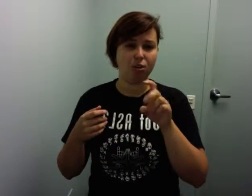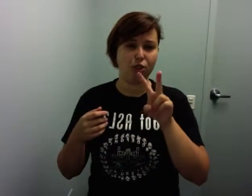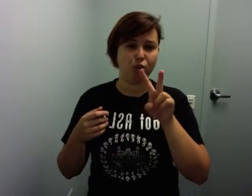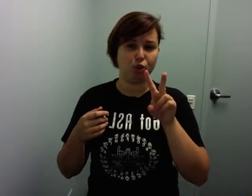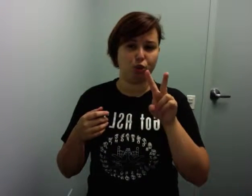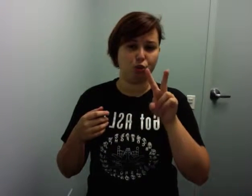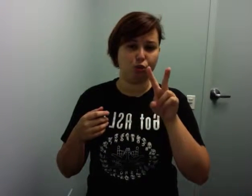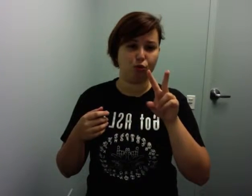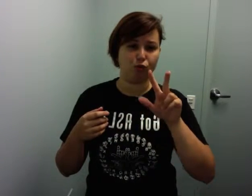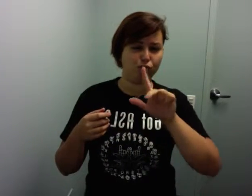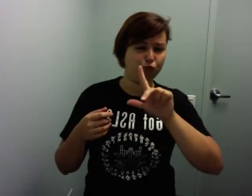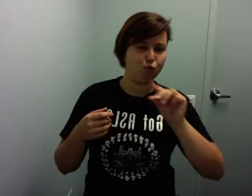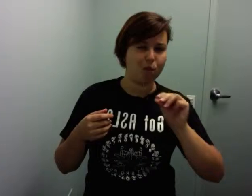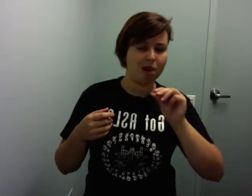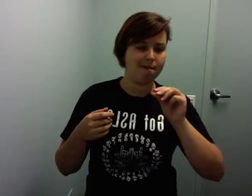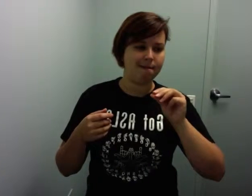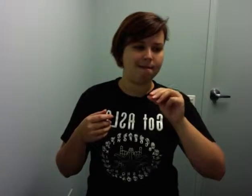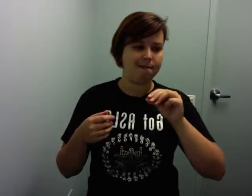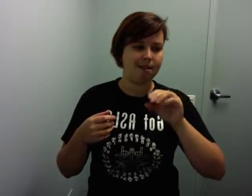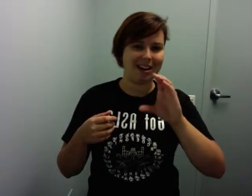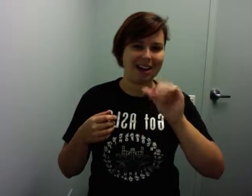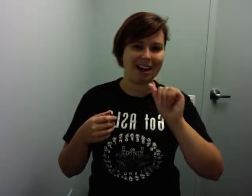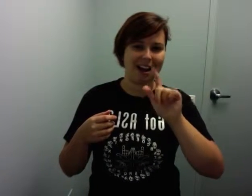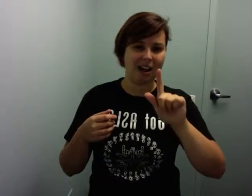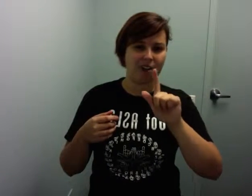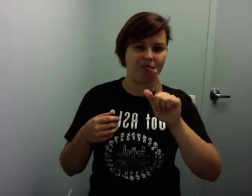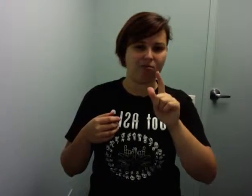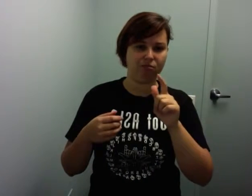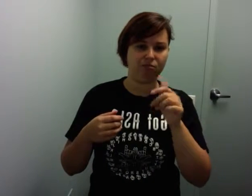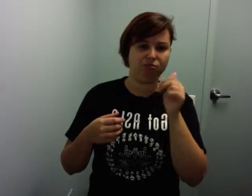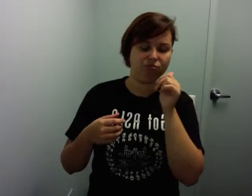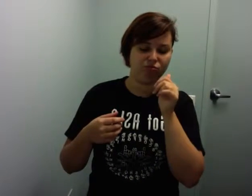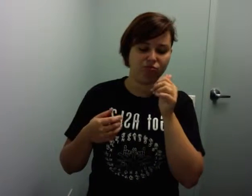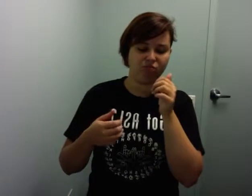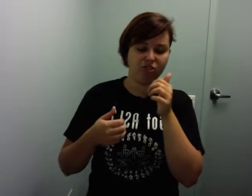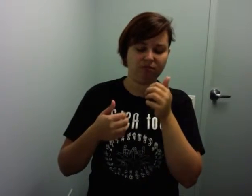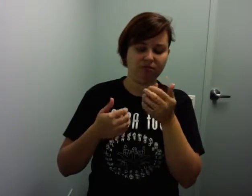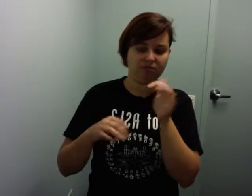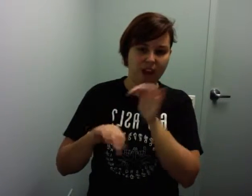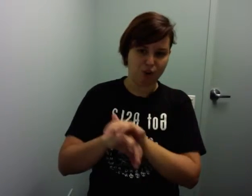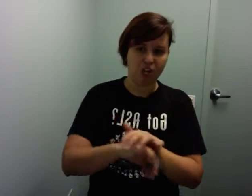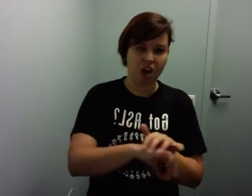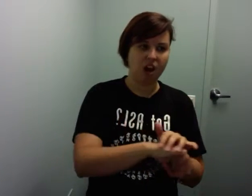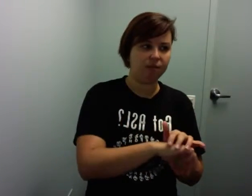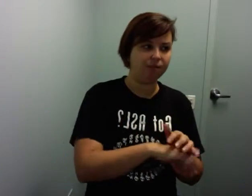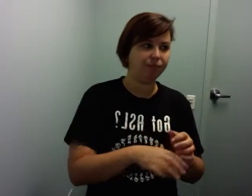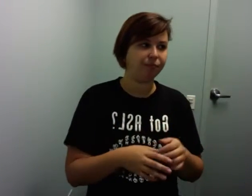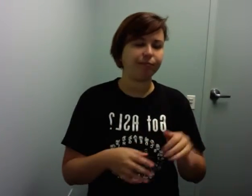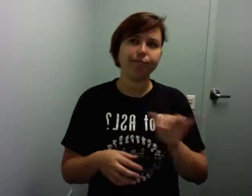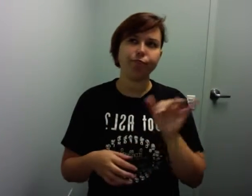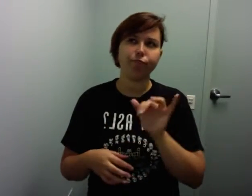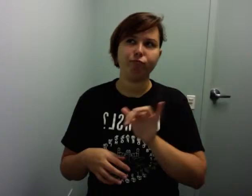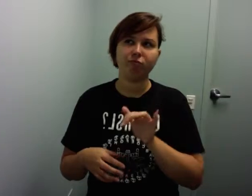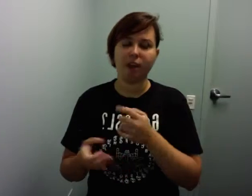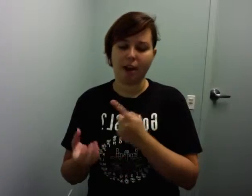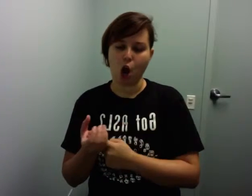kind of a meager return for such a complicated, demanding behavior as sleep. So I'm less convinced by the energy conservation